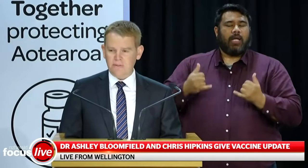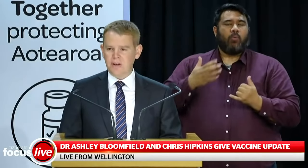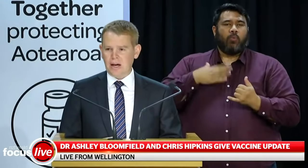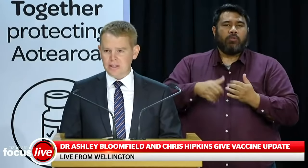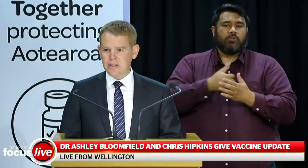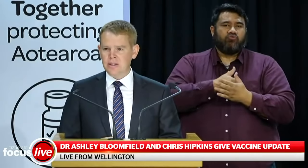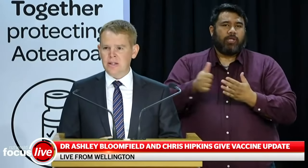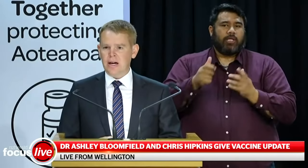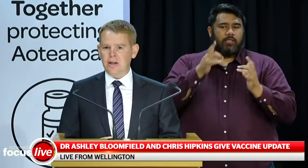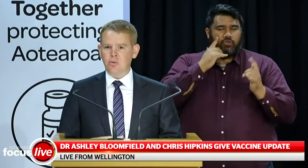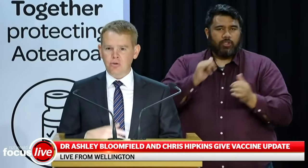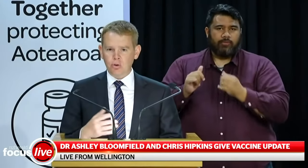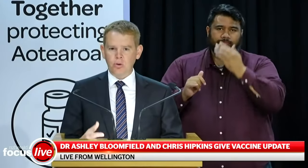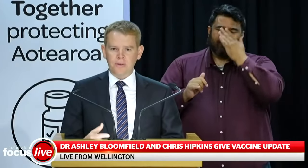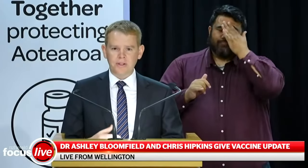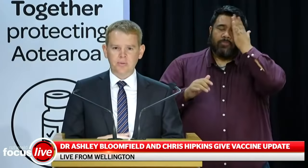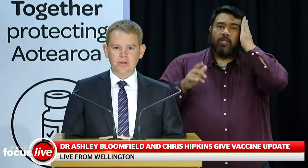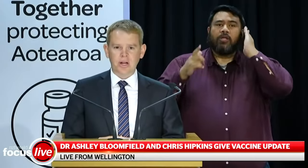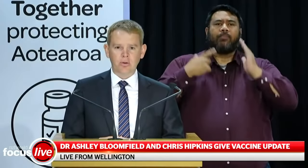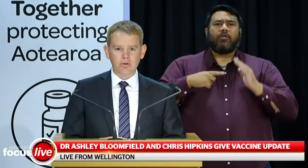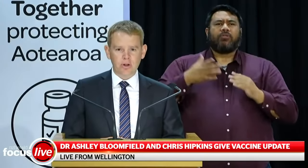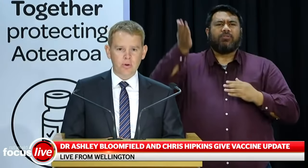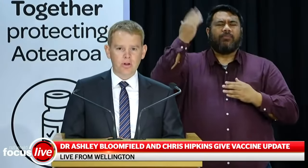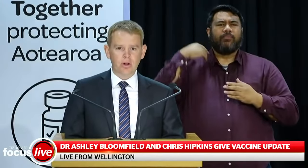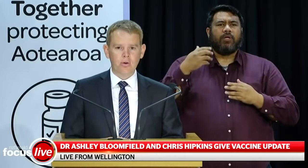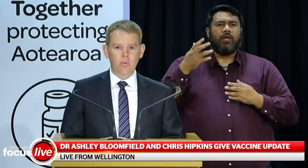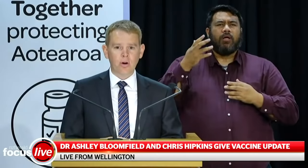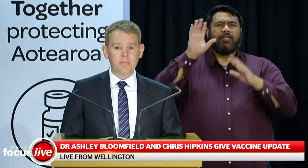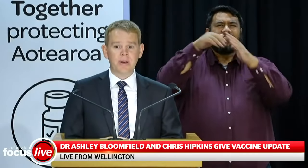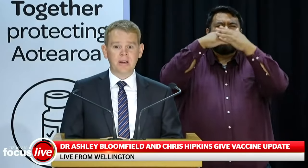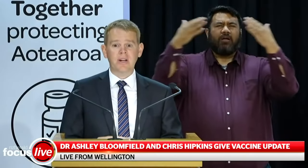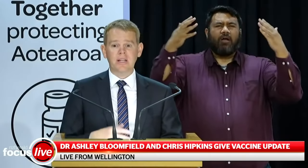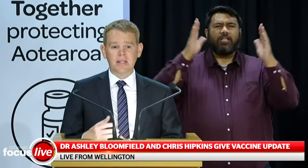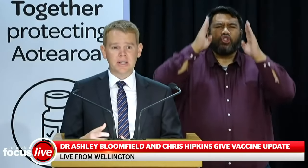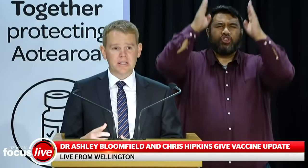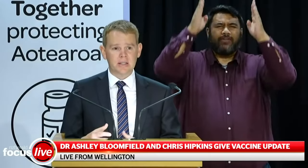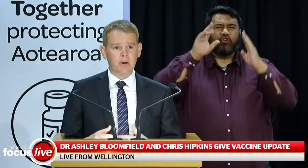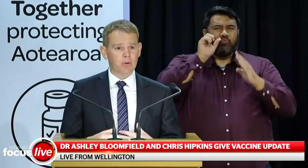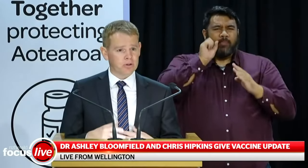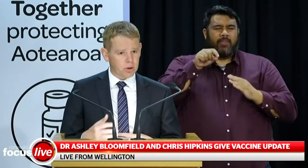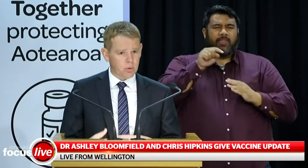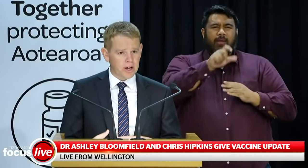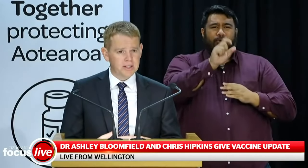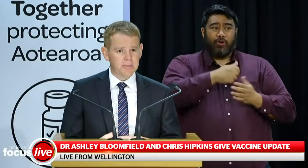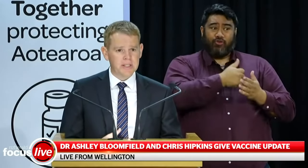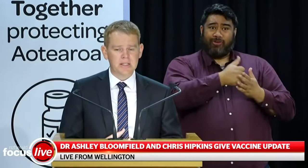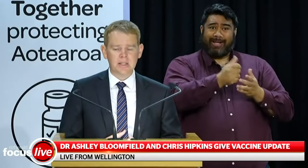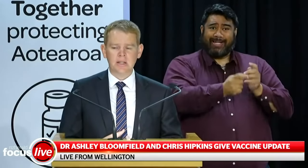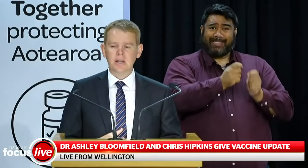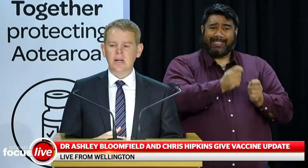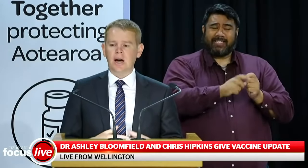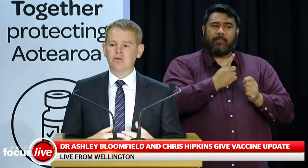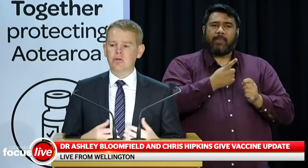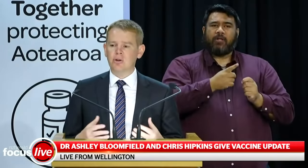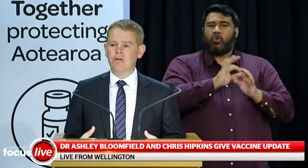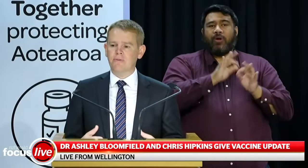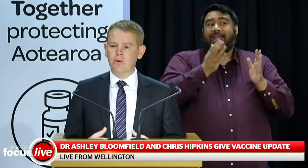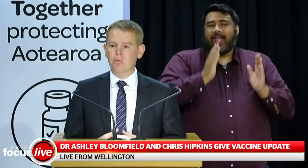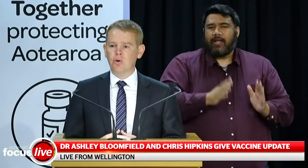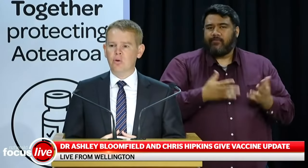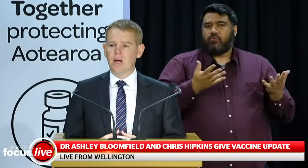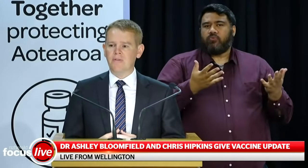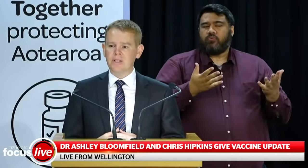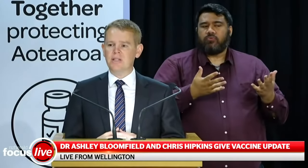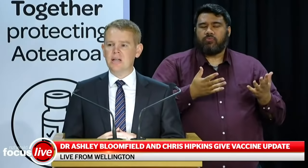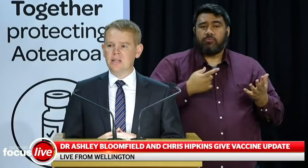Sky Chef case. You'll recall that this was a laundry worker who was being regularly tested but wasn't required to be tested. As a result of